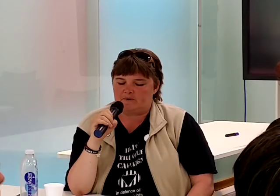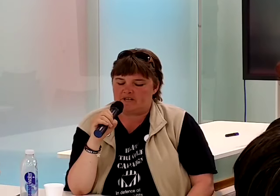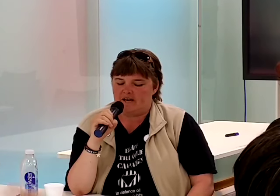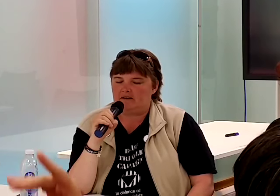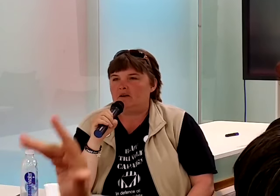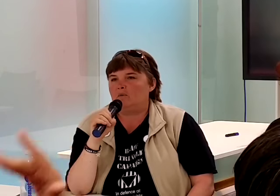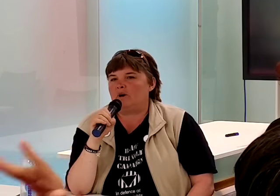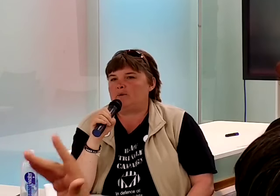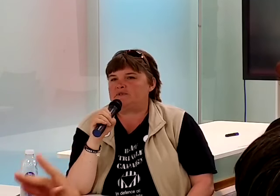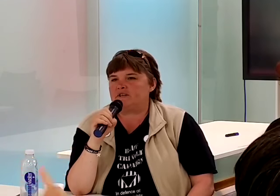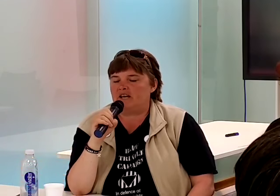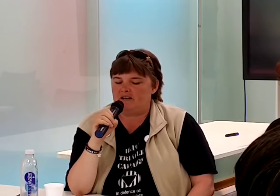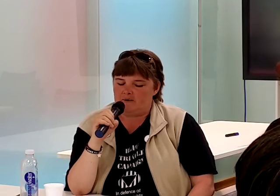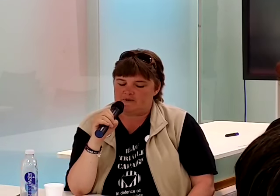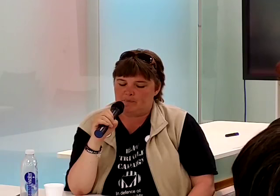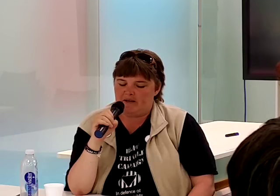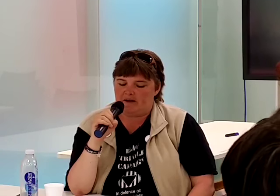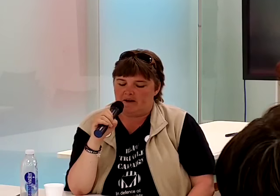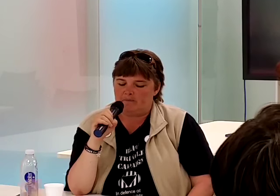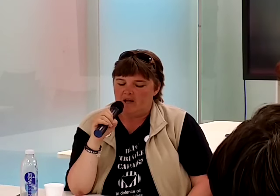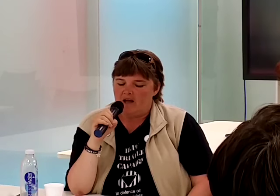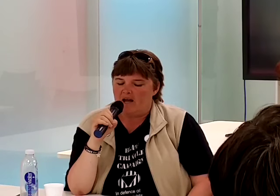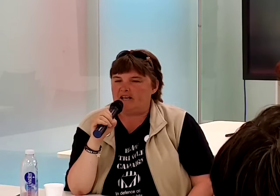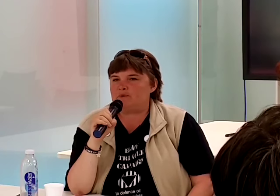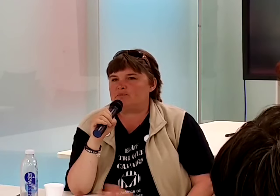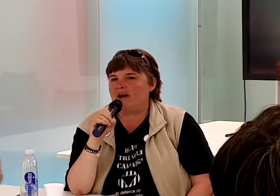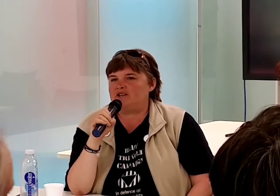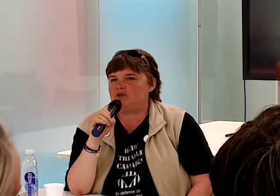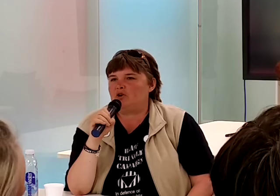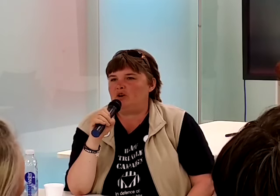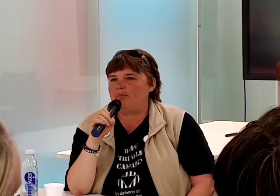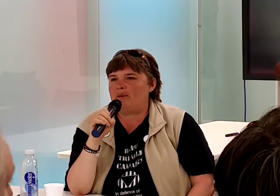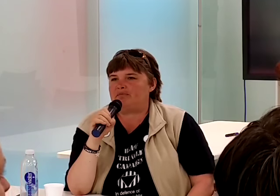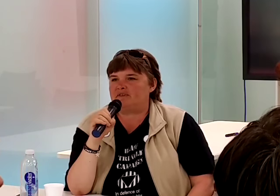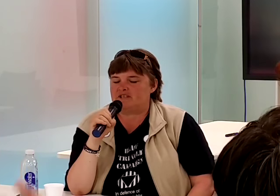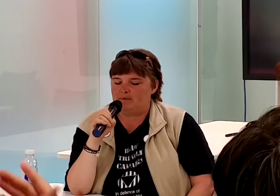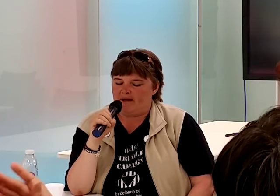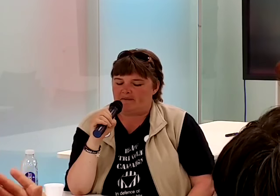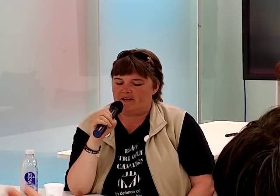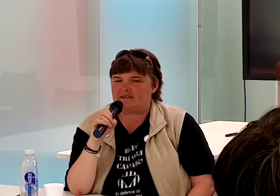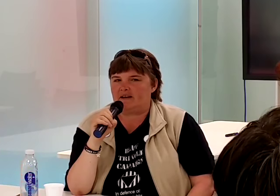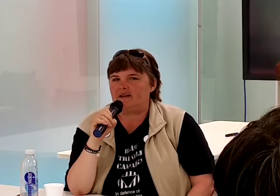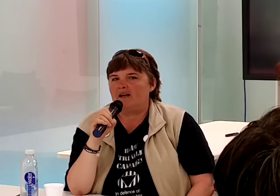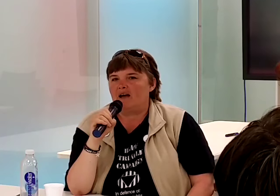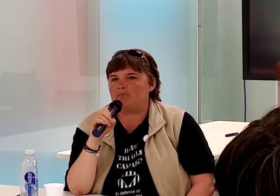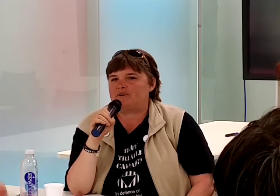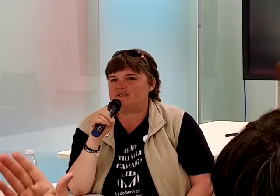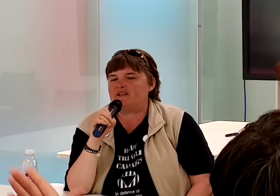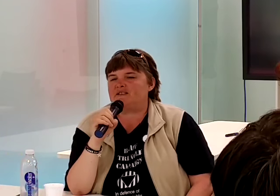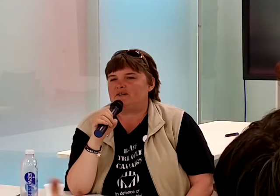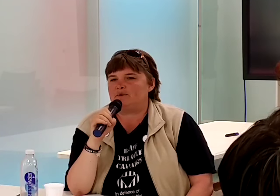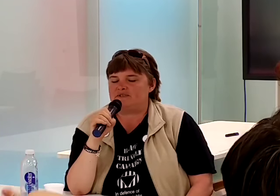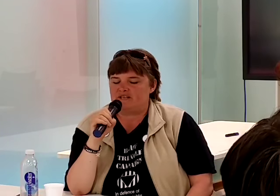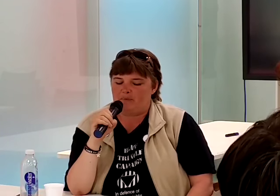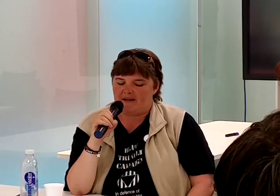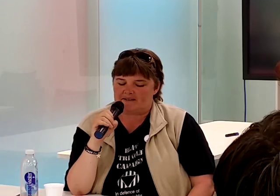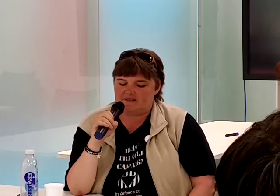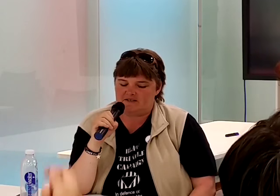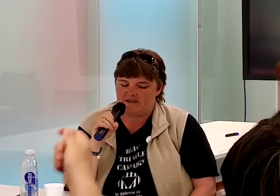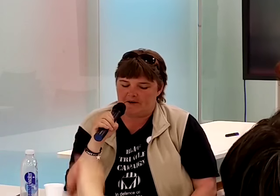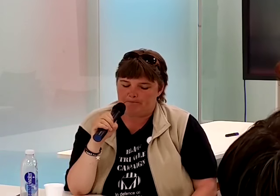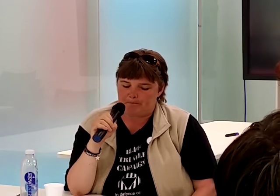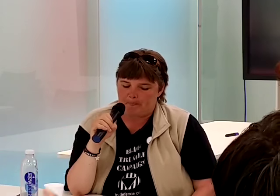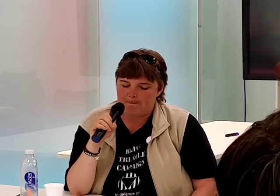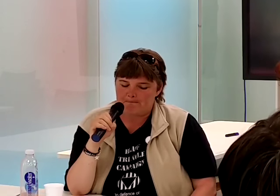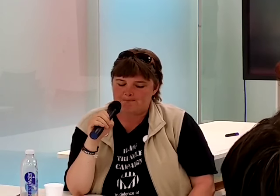in 2014 where he was the keynote speaker, and he was made an honorary member of DPAC that day and presented with a